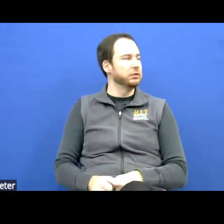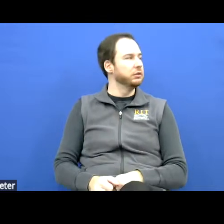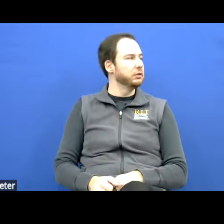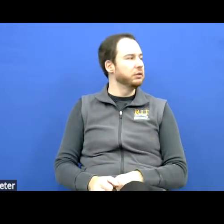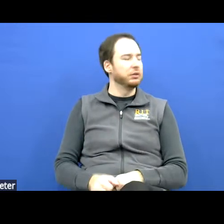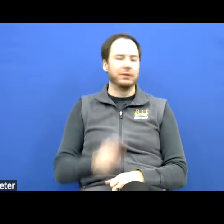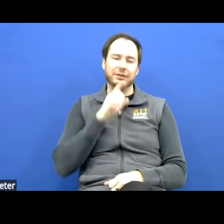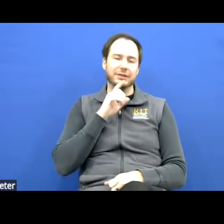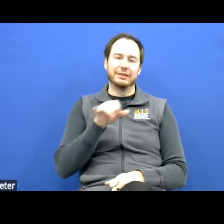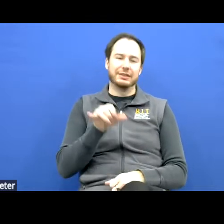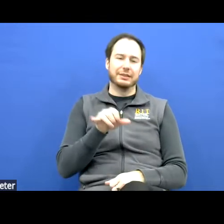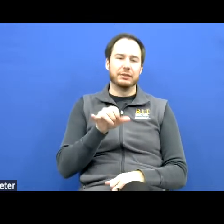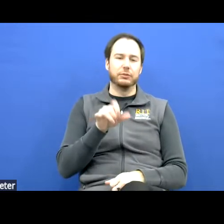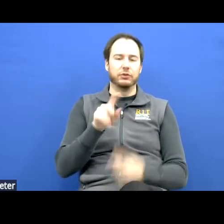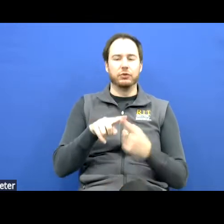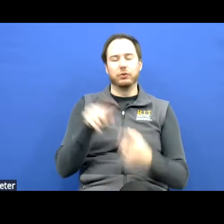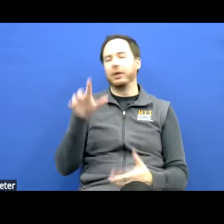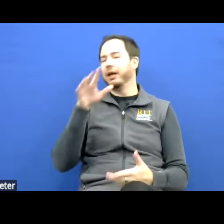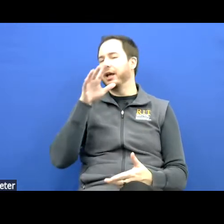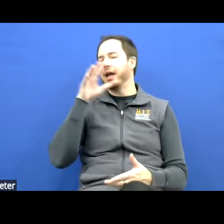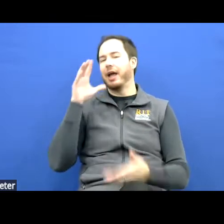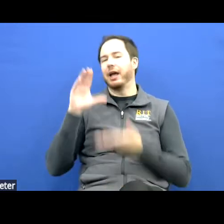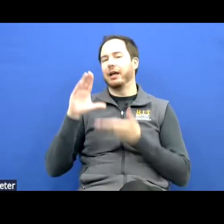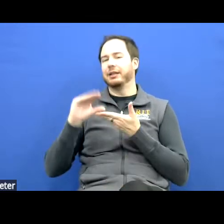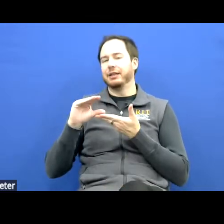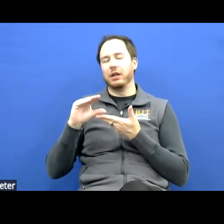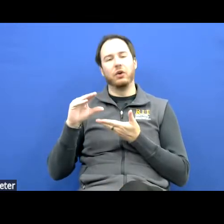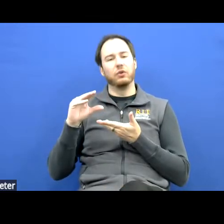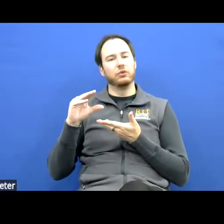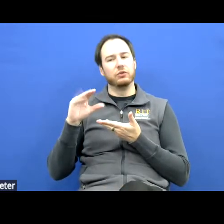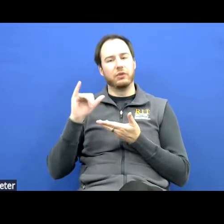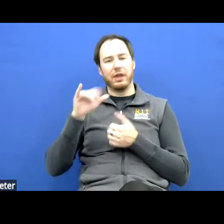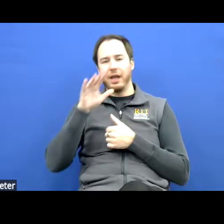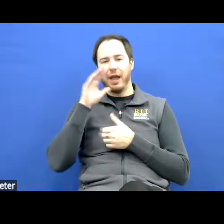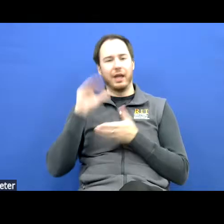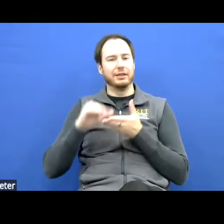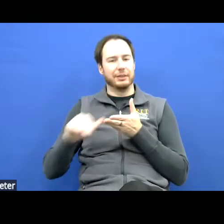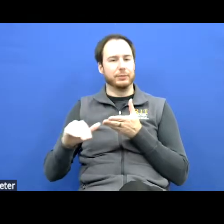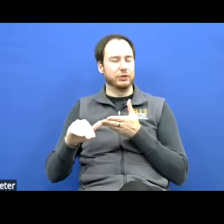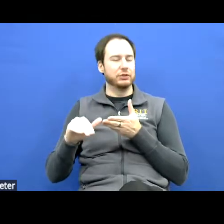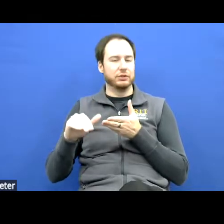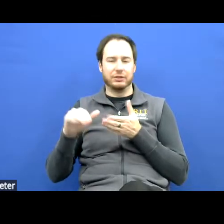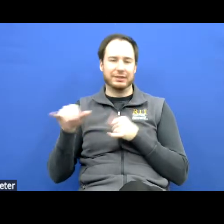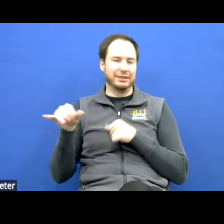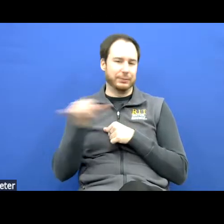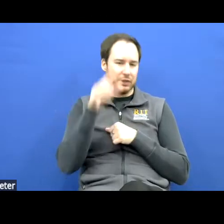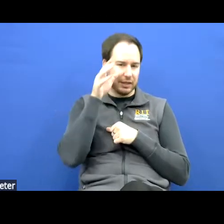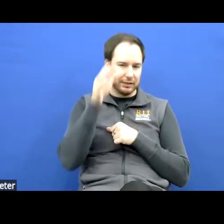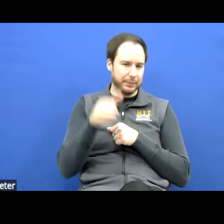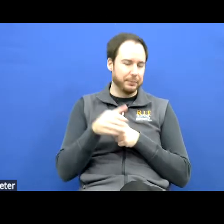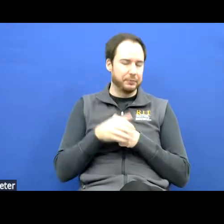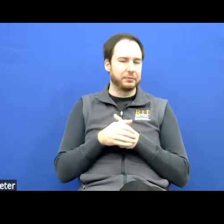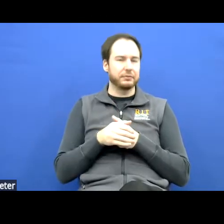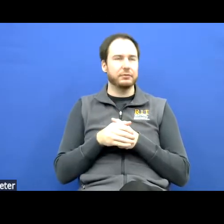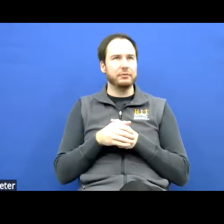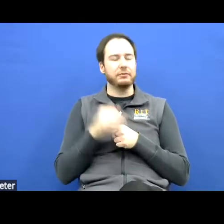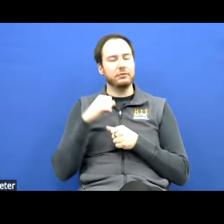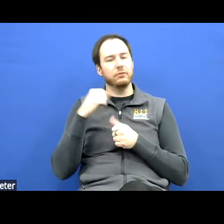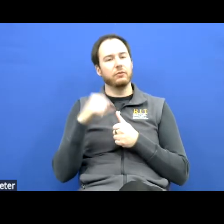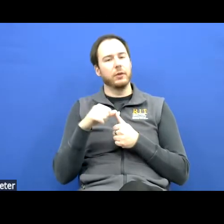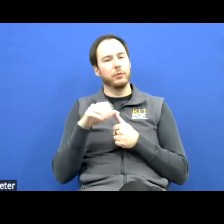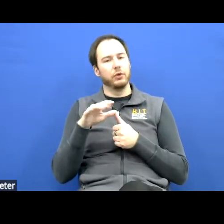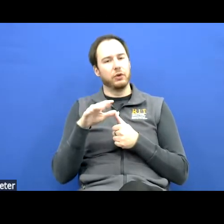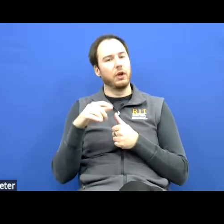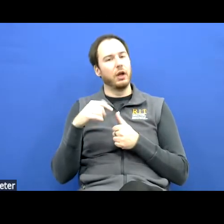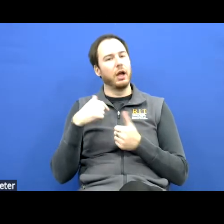very similar to like the ag discount that you had, the ag exemption. It's the same thing. In fact, one of the things that